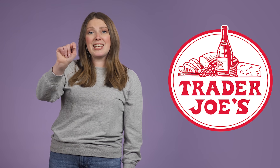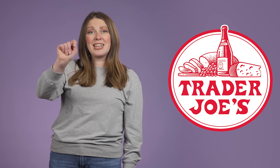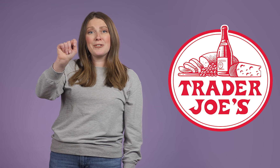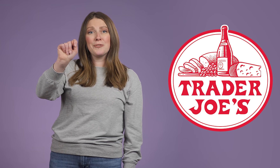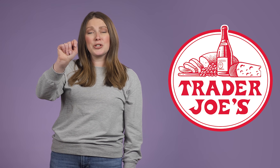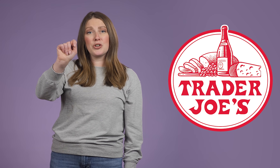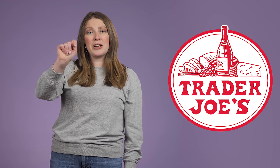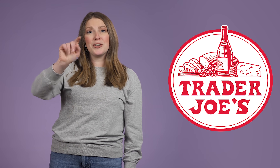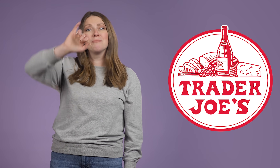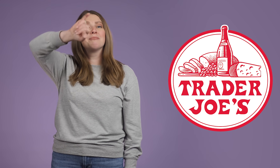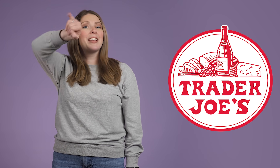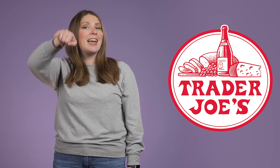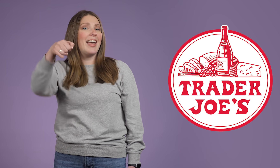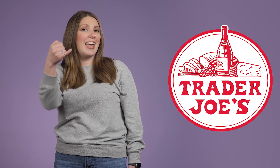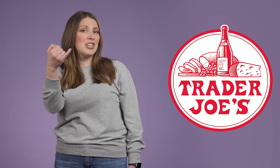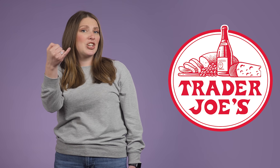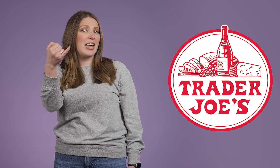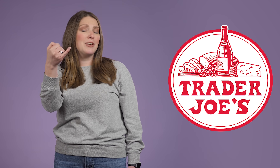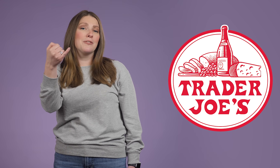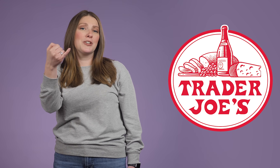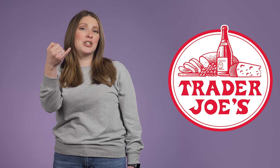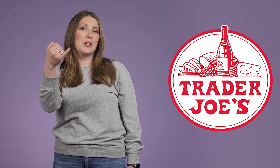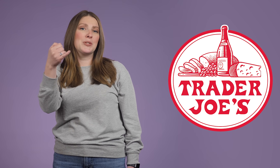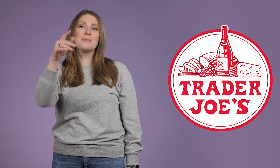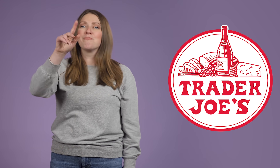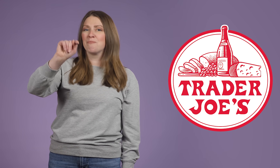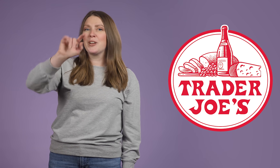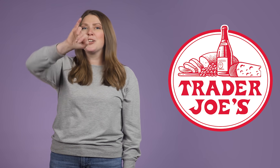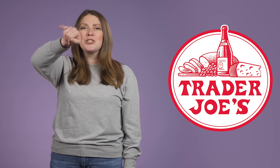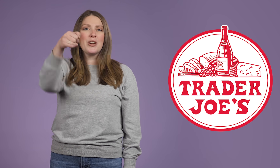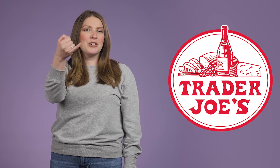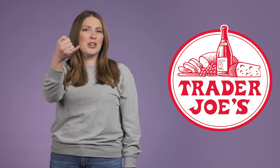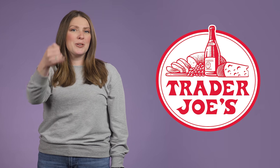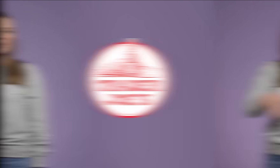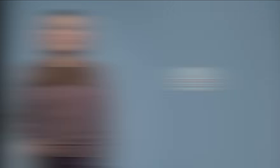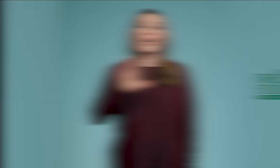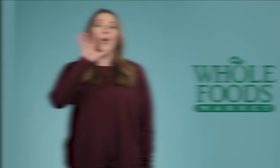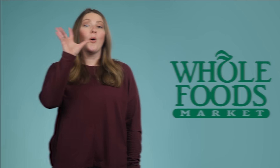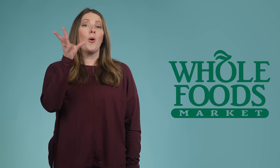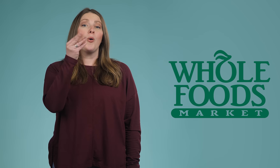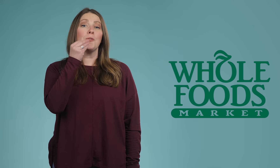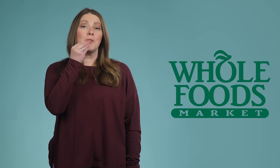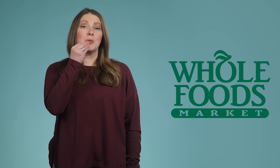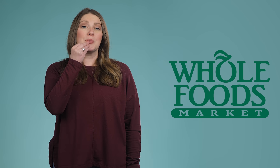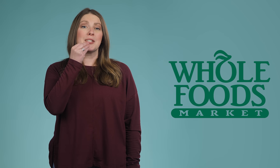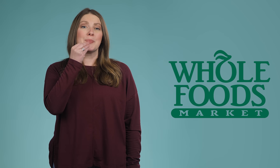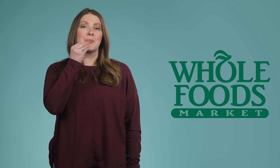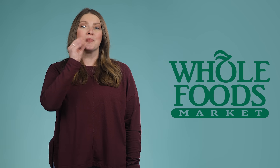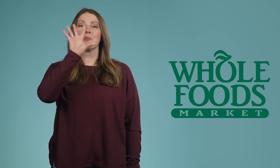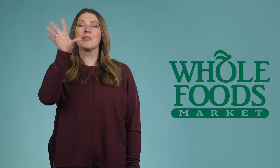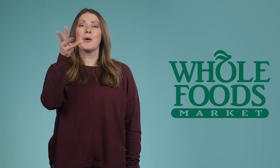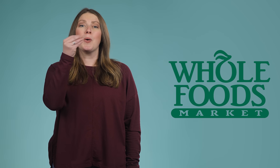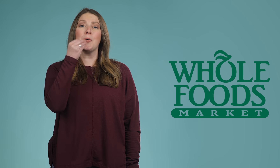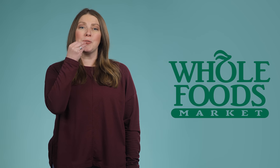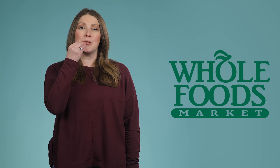T for Trader and J for Joe's. Trader Joe's. Whole Foods. Whole